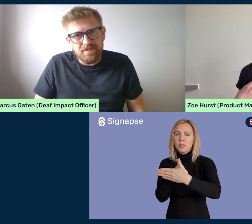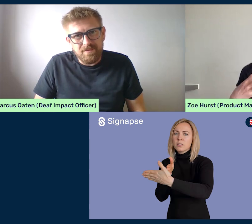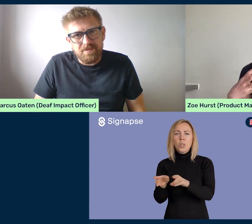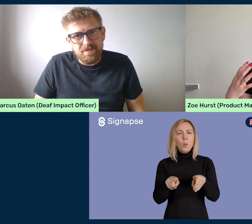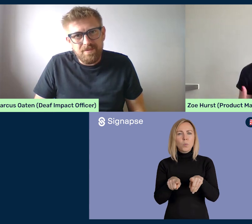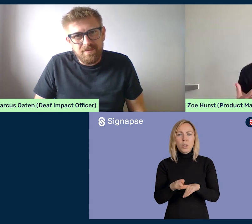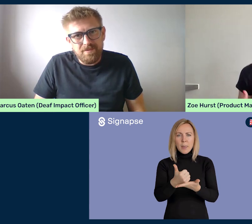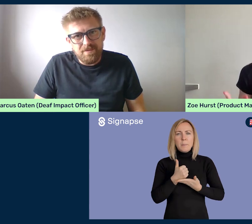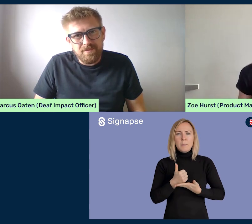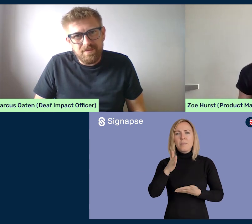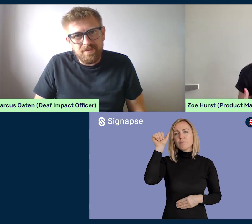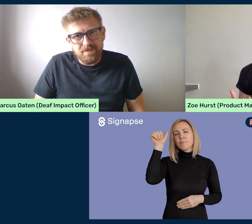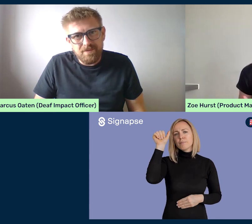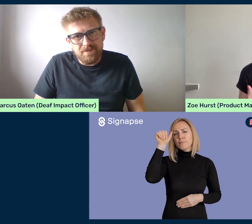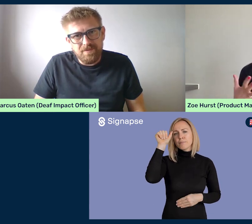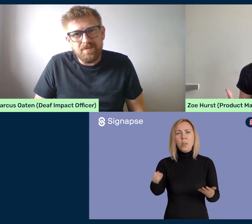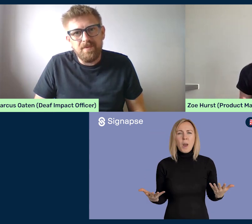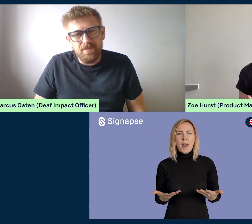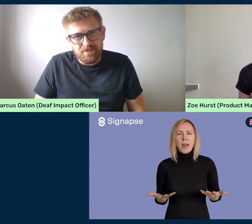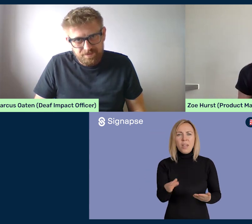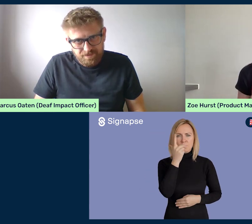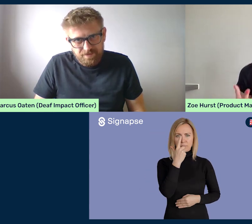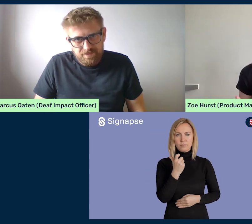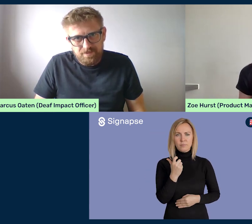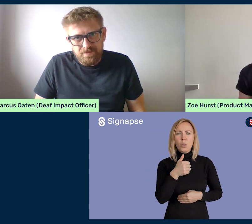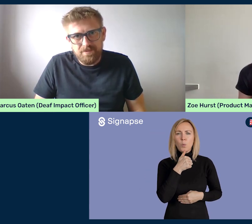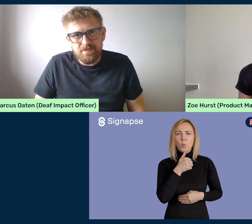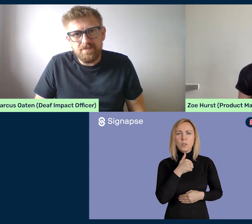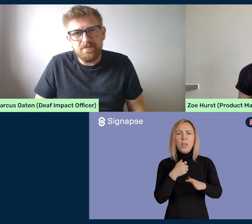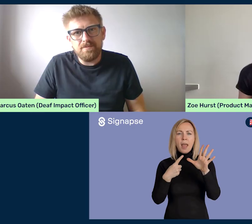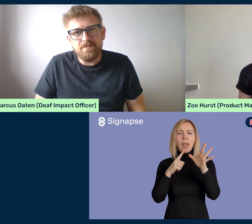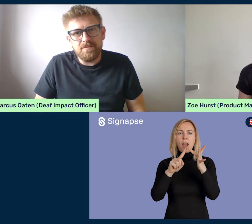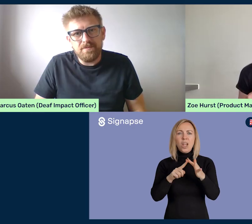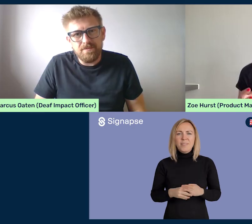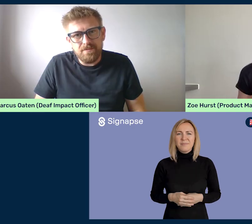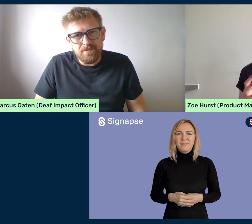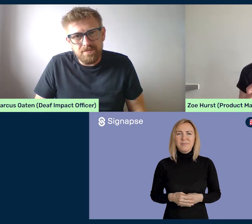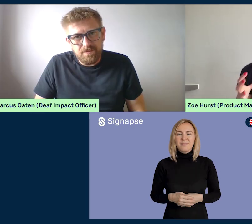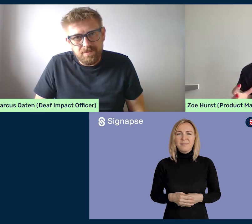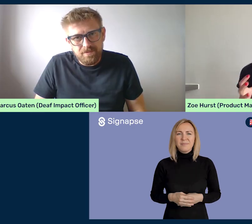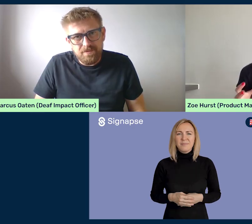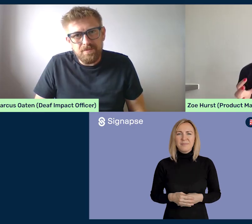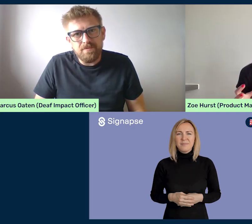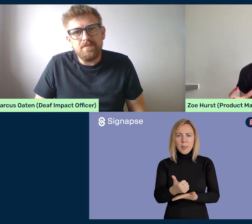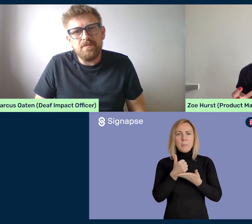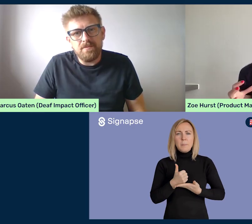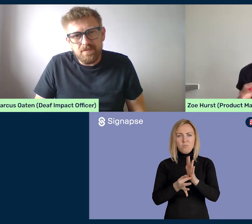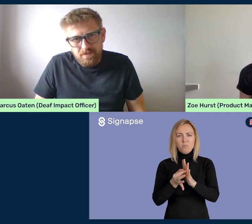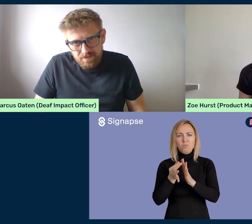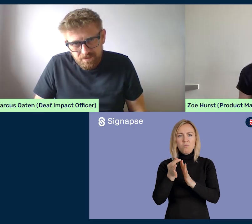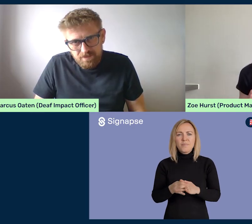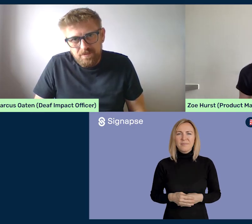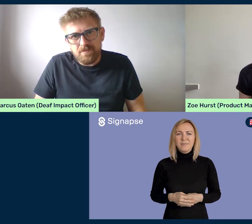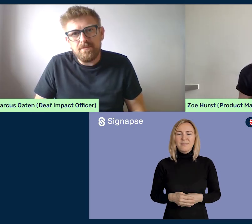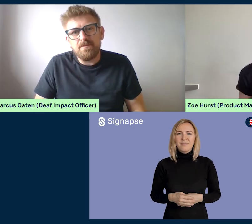us break down those barriers as well for using AI and where it can be used. So it helps us build that more,